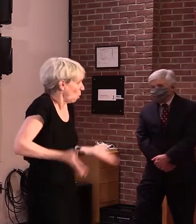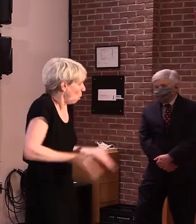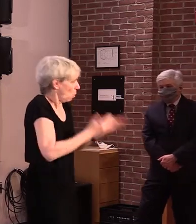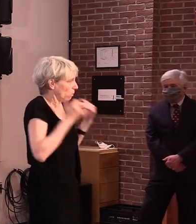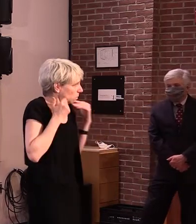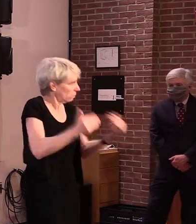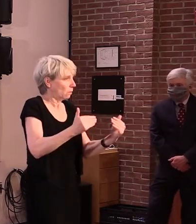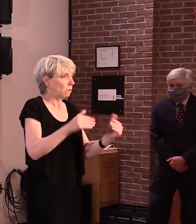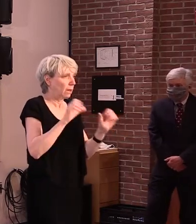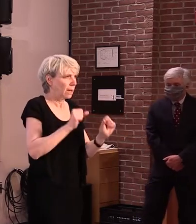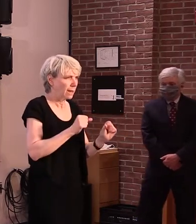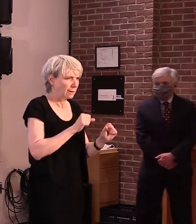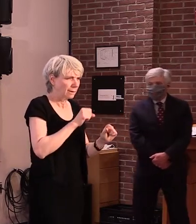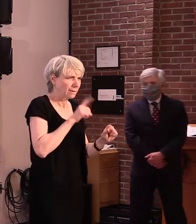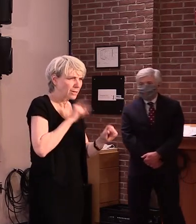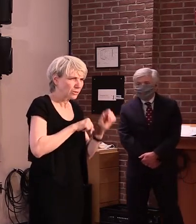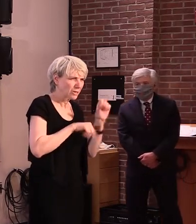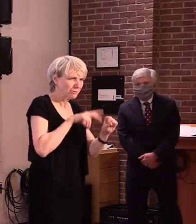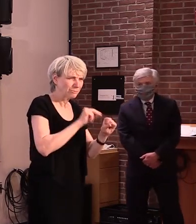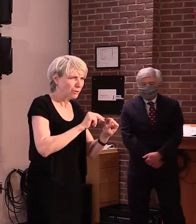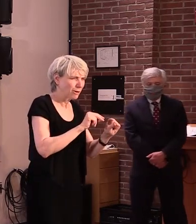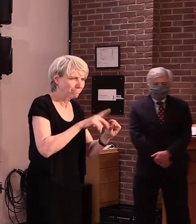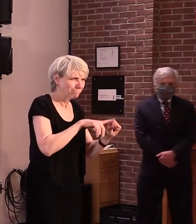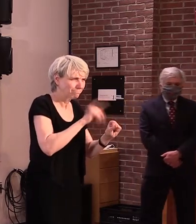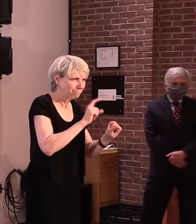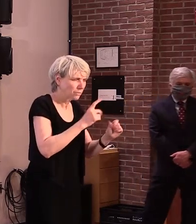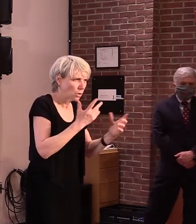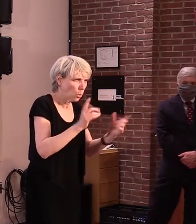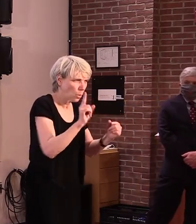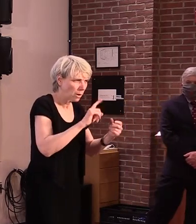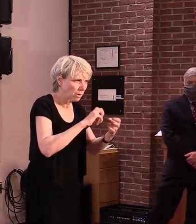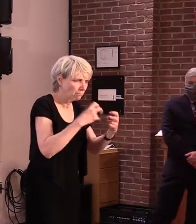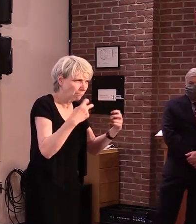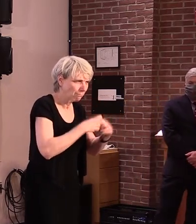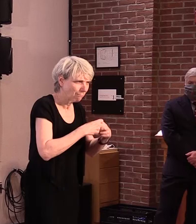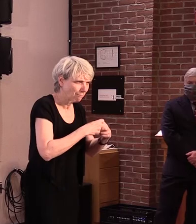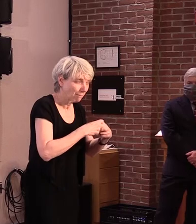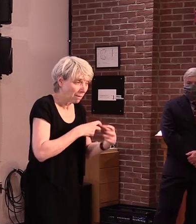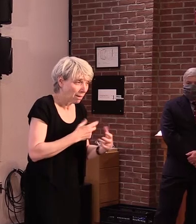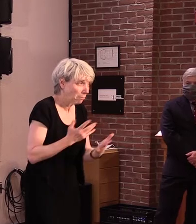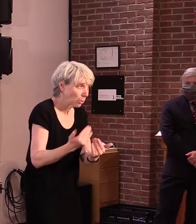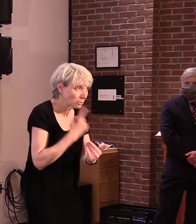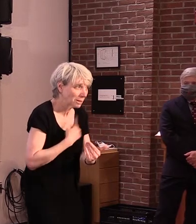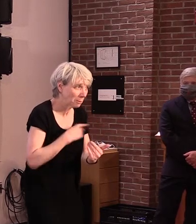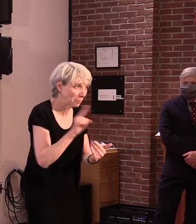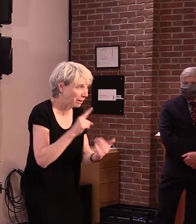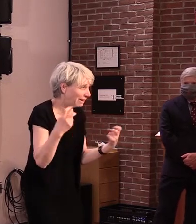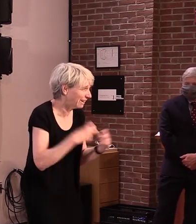not sure I understand what the problem is. Maybe you can tell me. Thanks. Colin.